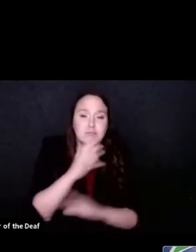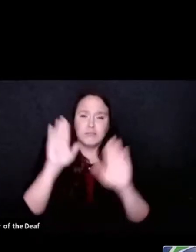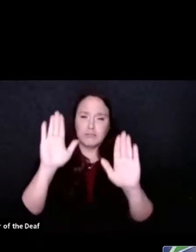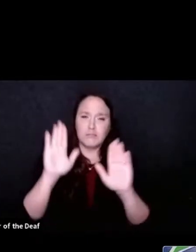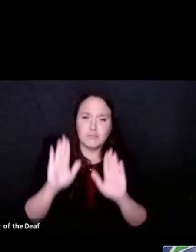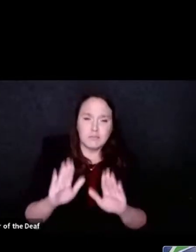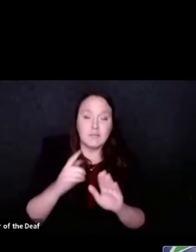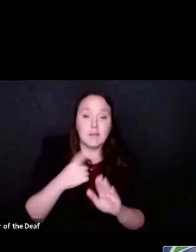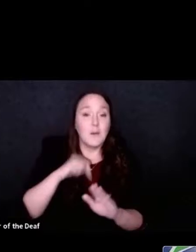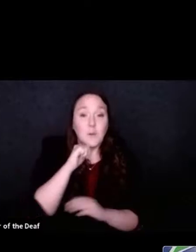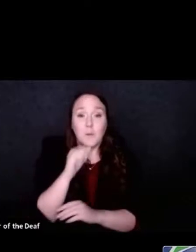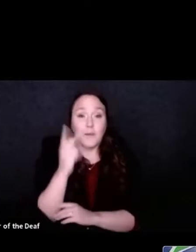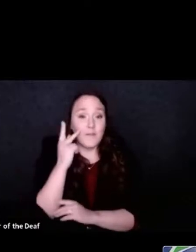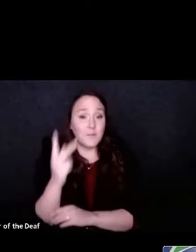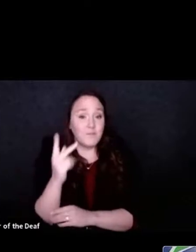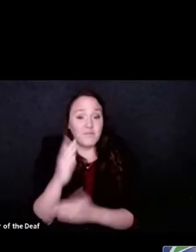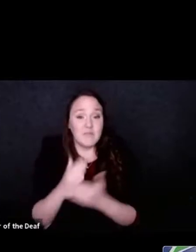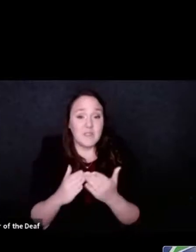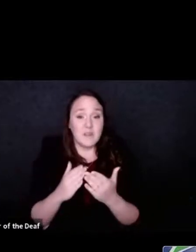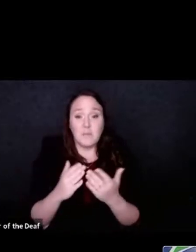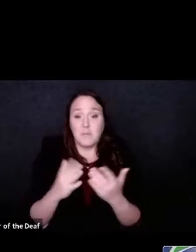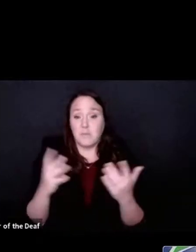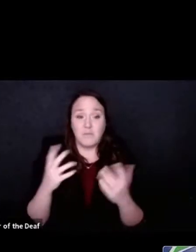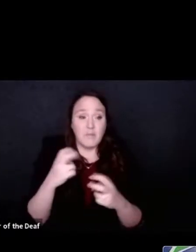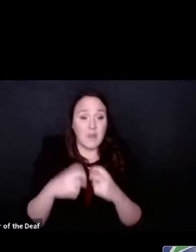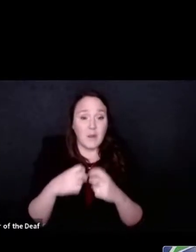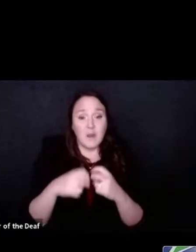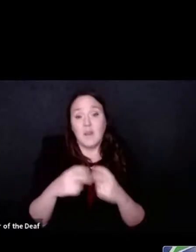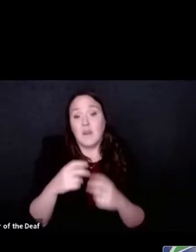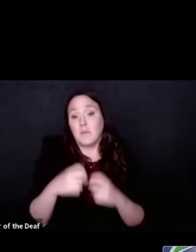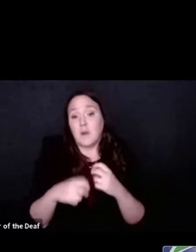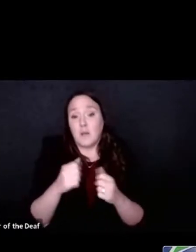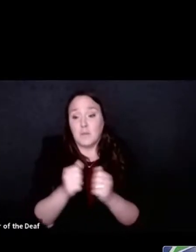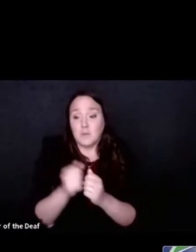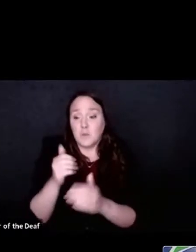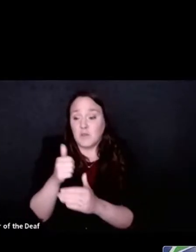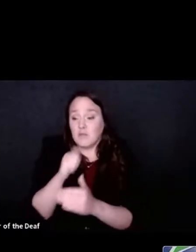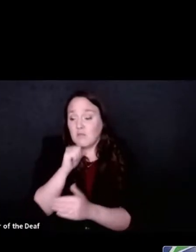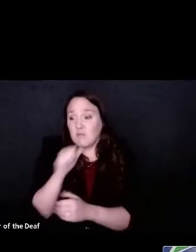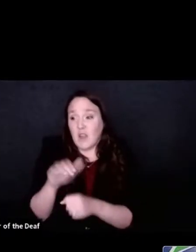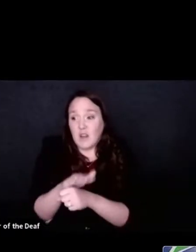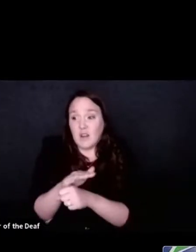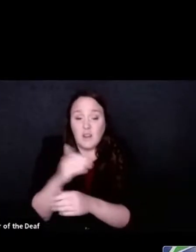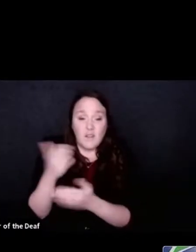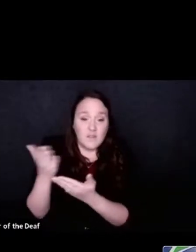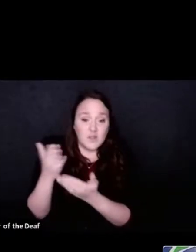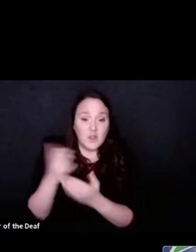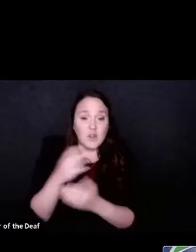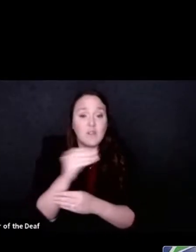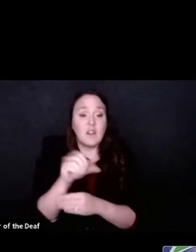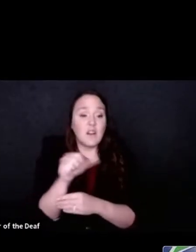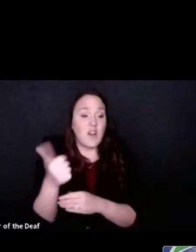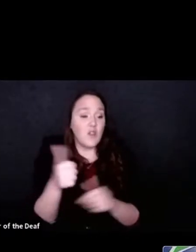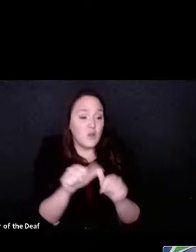again, we haven't seen some of the disparities related to underserved areas and other areas in our